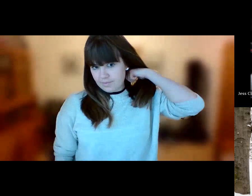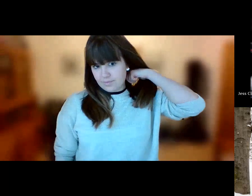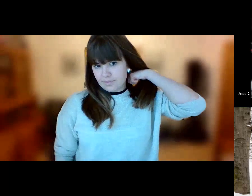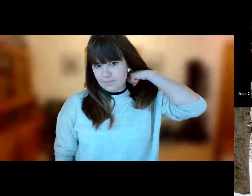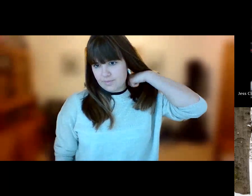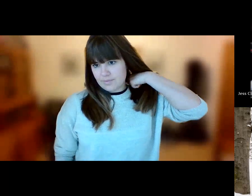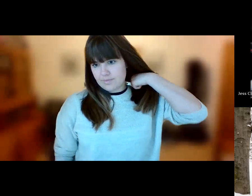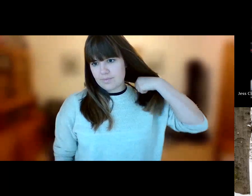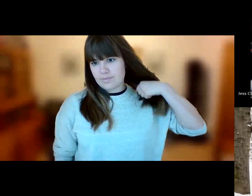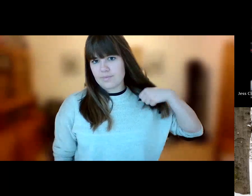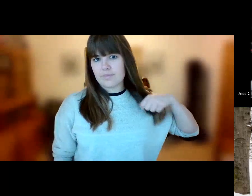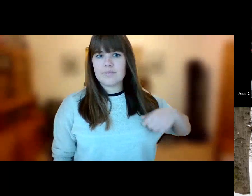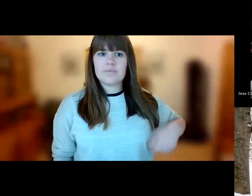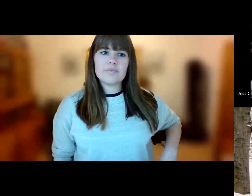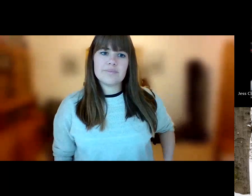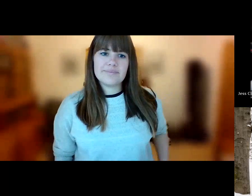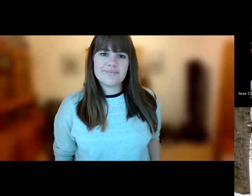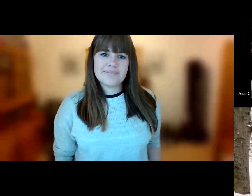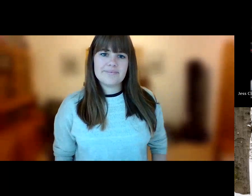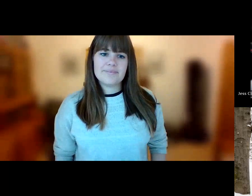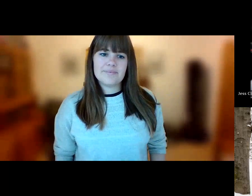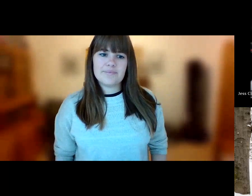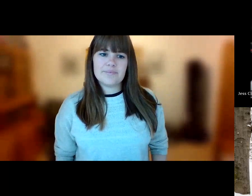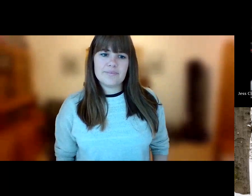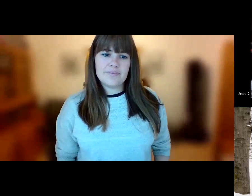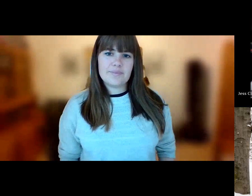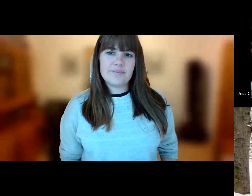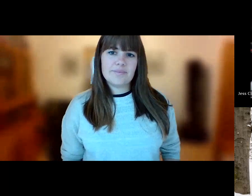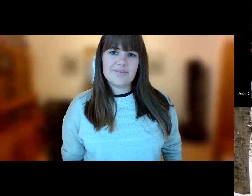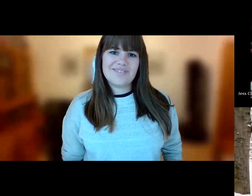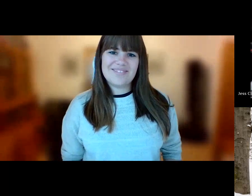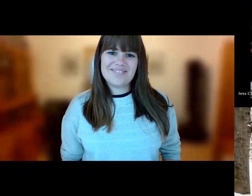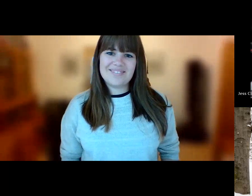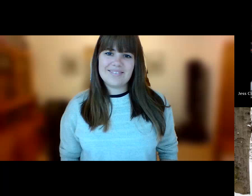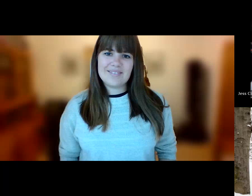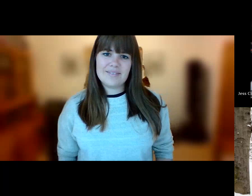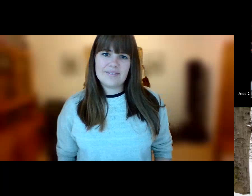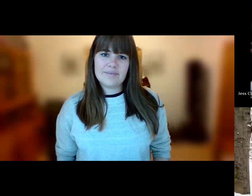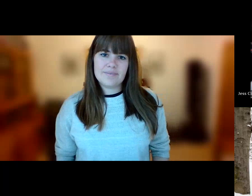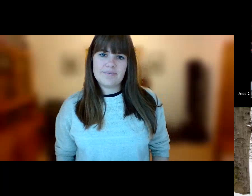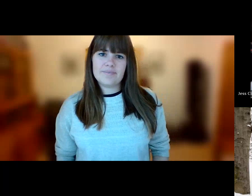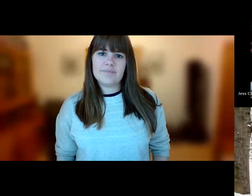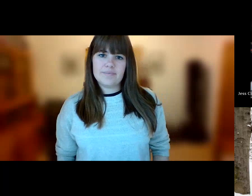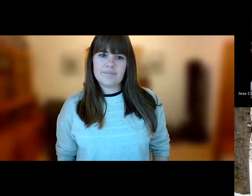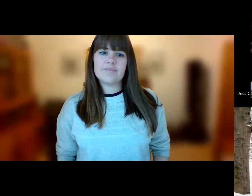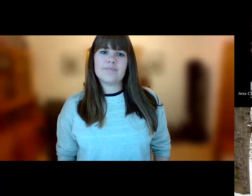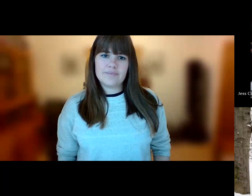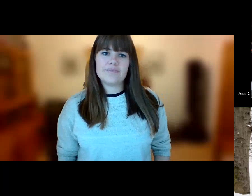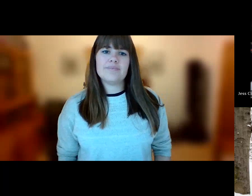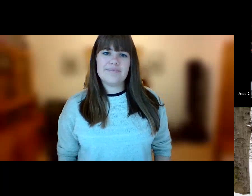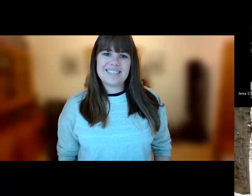minutes time, if you'd like to come and drop in and ask Georgia or Jess some questions, you're more than welcome to, and we'll see you there.